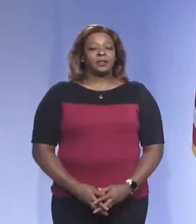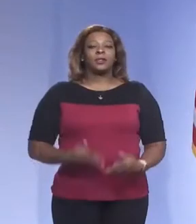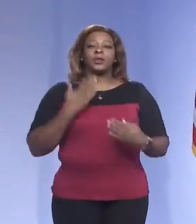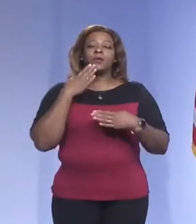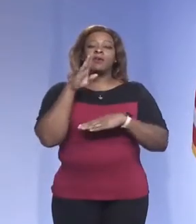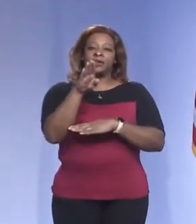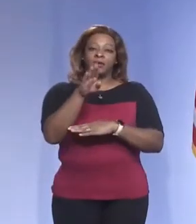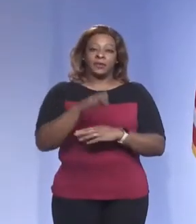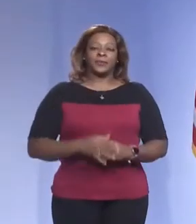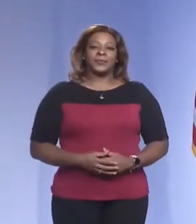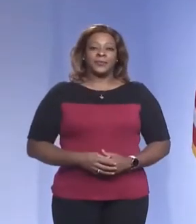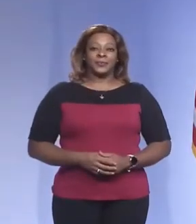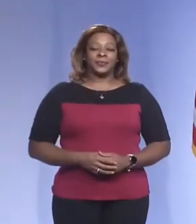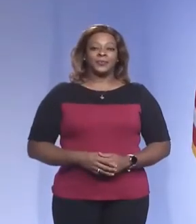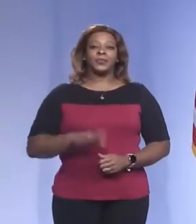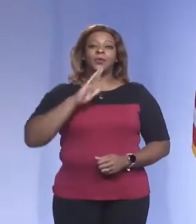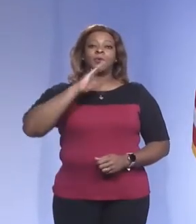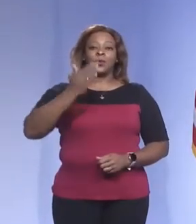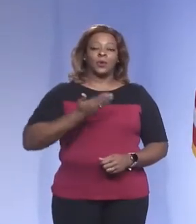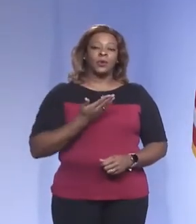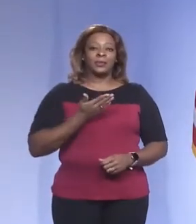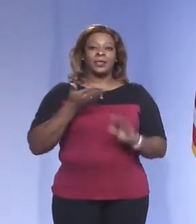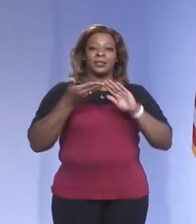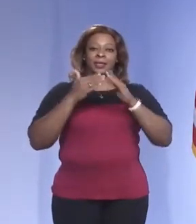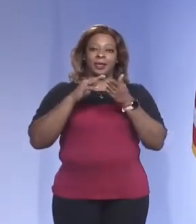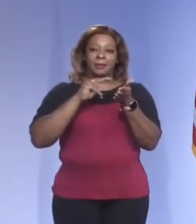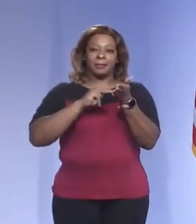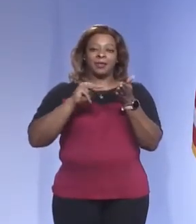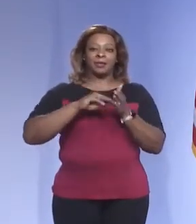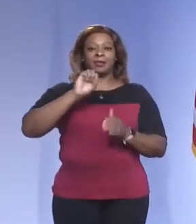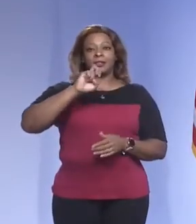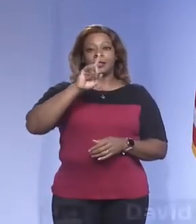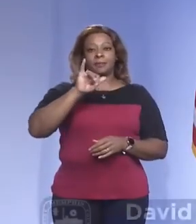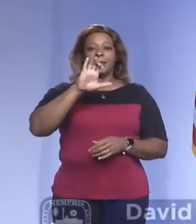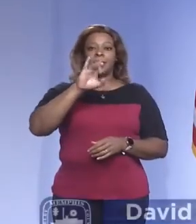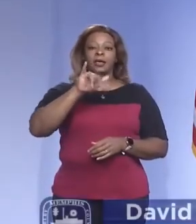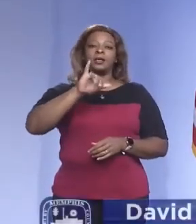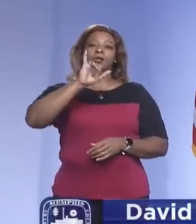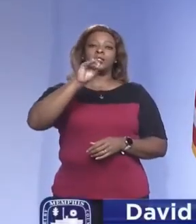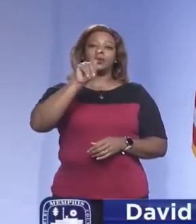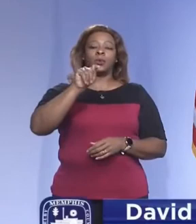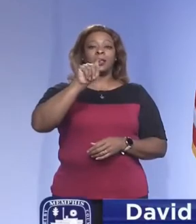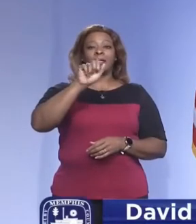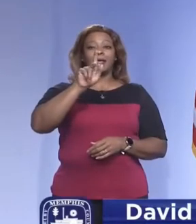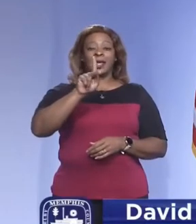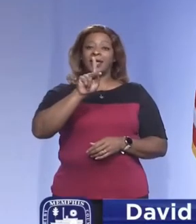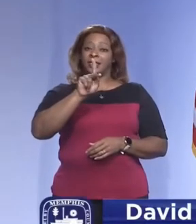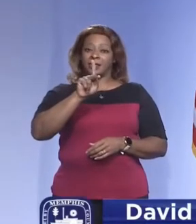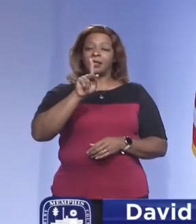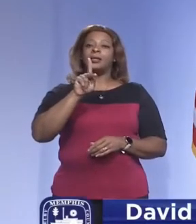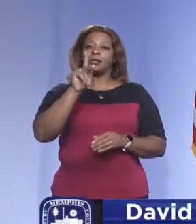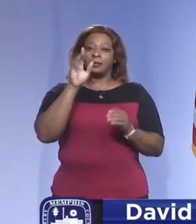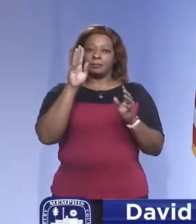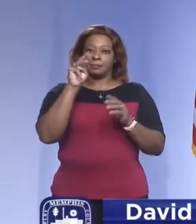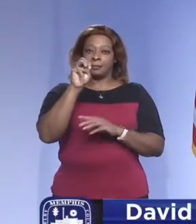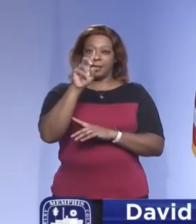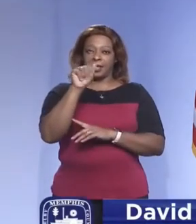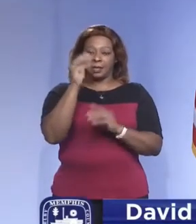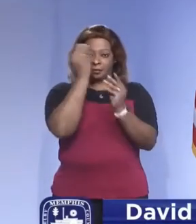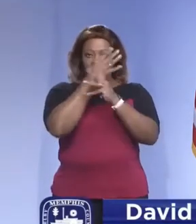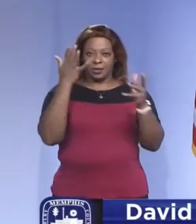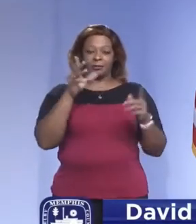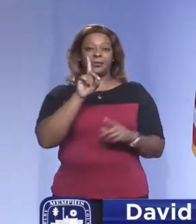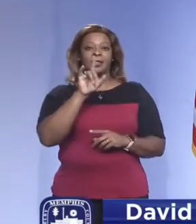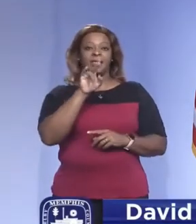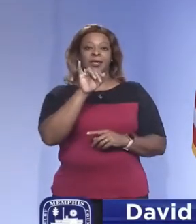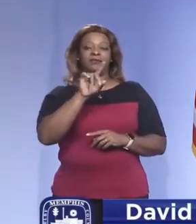Good afternoon. Welcome to the City of Memphis and Shelby County Joint Task Force Media Briefing. My name is David Sweat. I'm Deputy